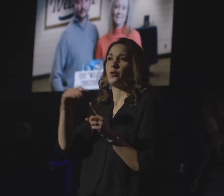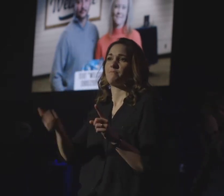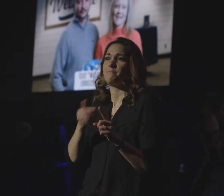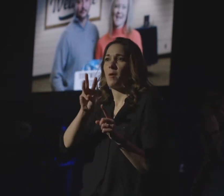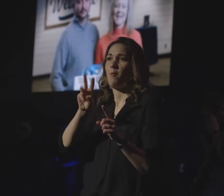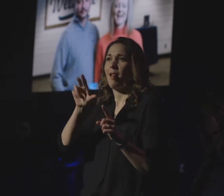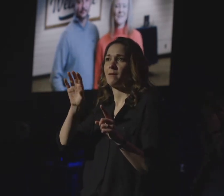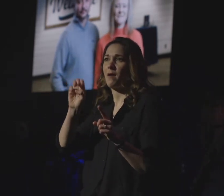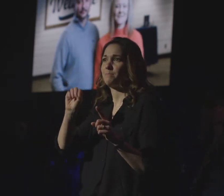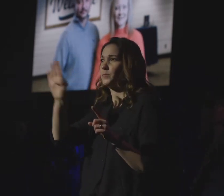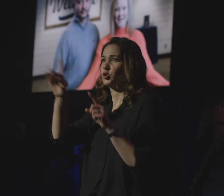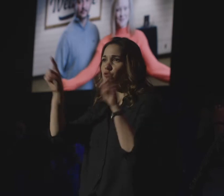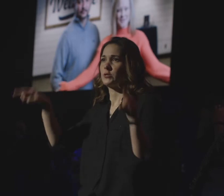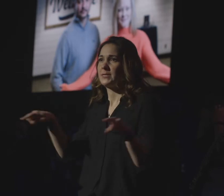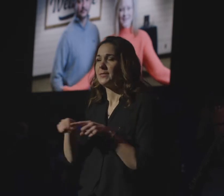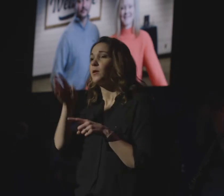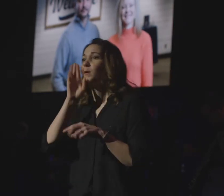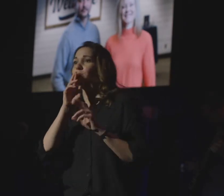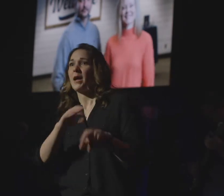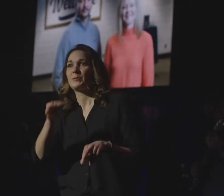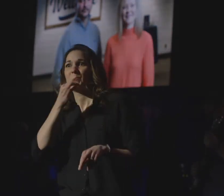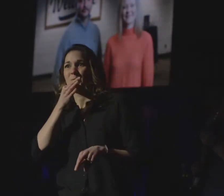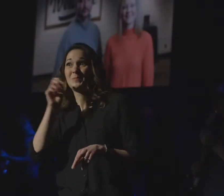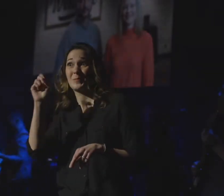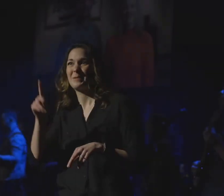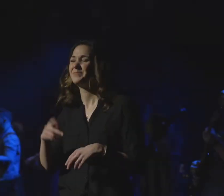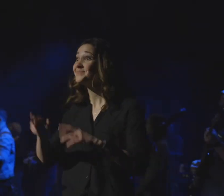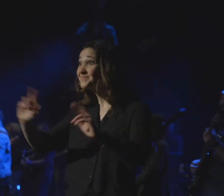shortly. And now, get ready to worship with us.